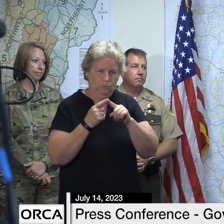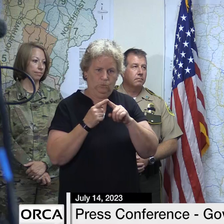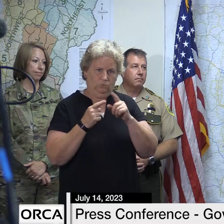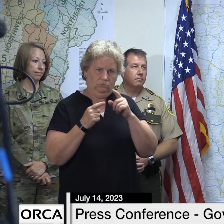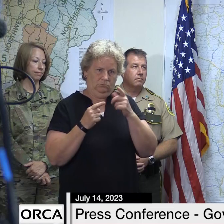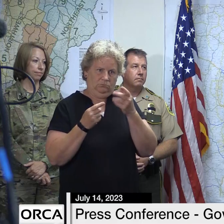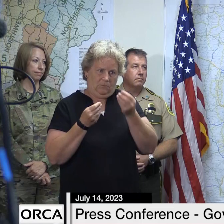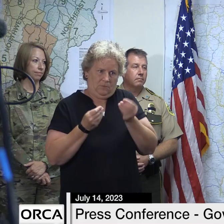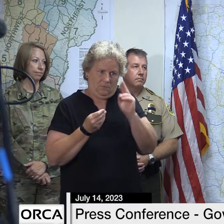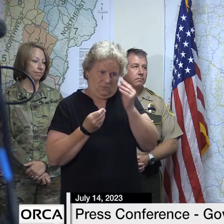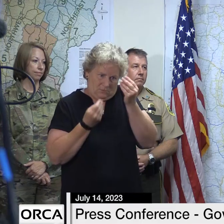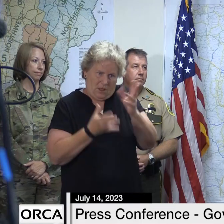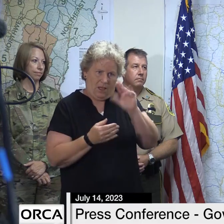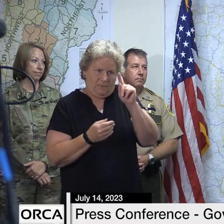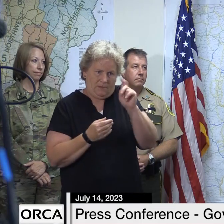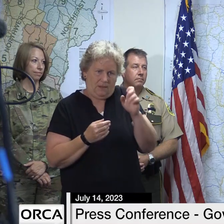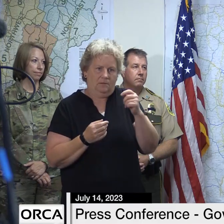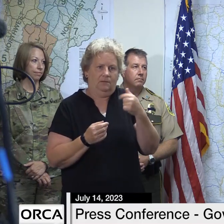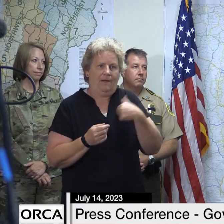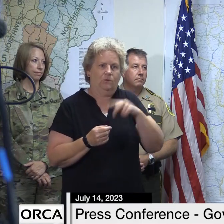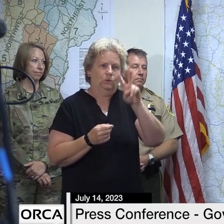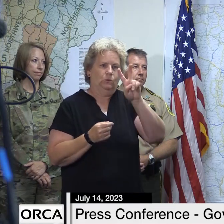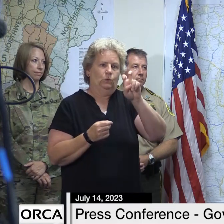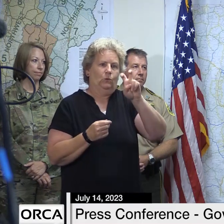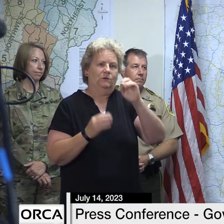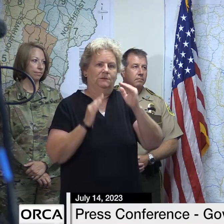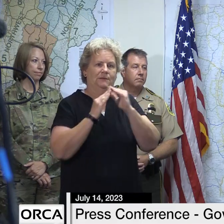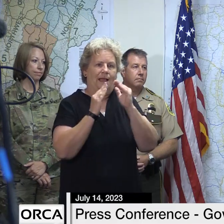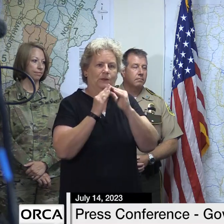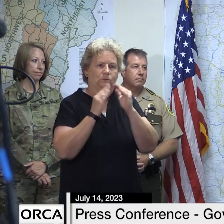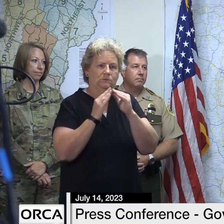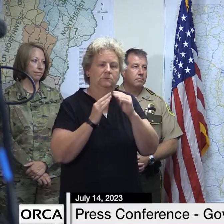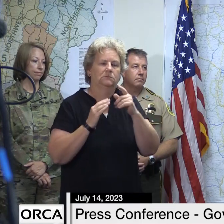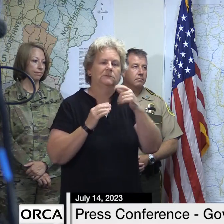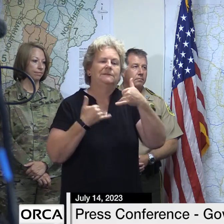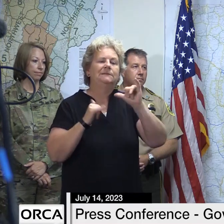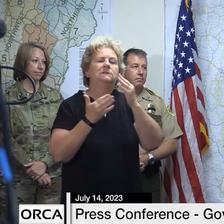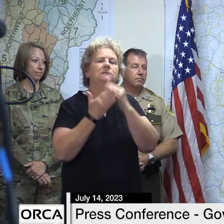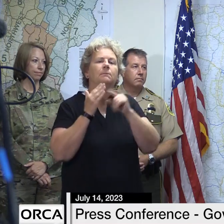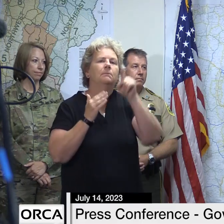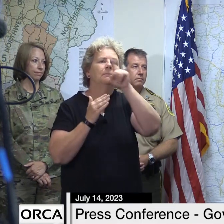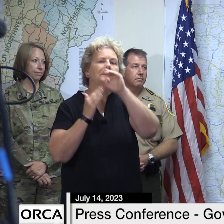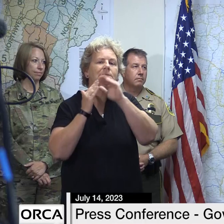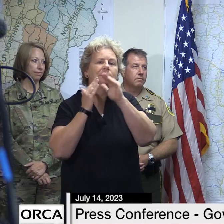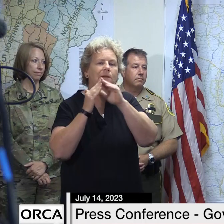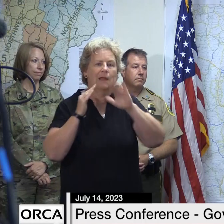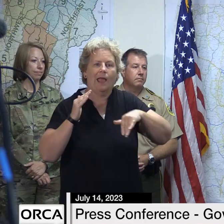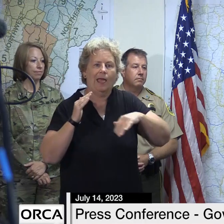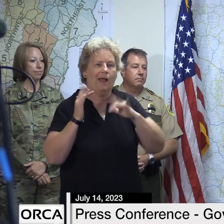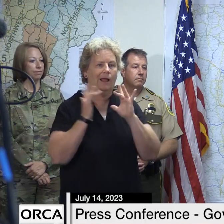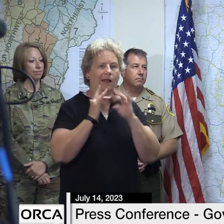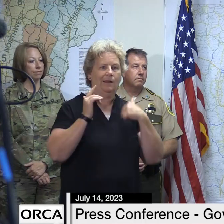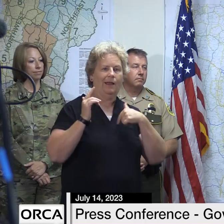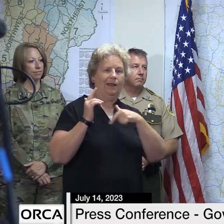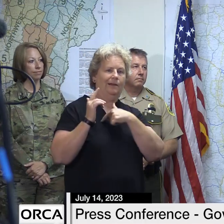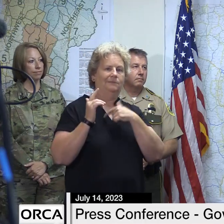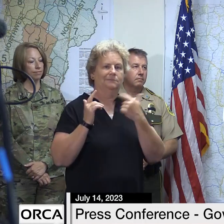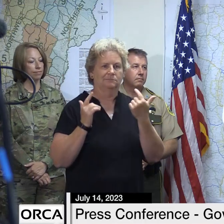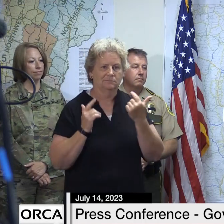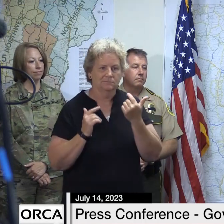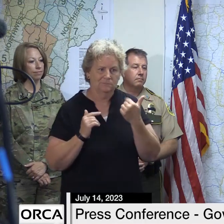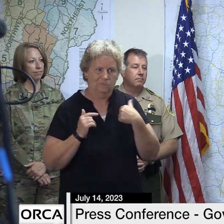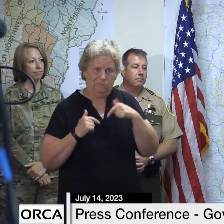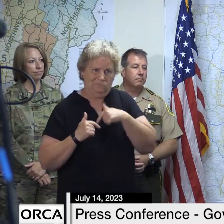have not been able to contact. Currently, AOT is assisting 15 towns. There was one